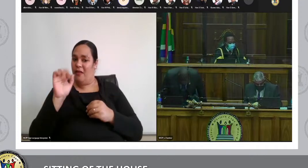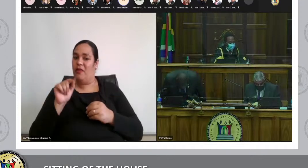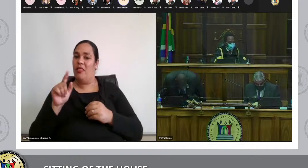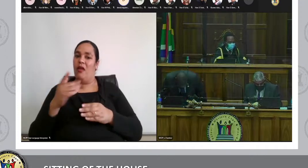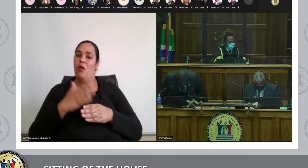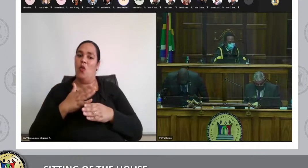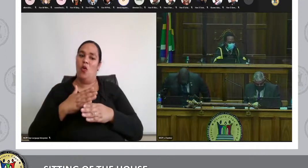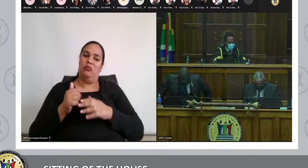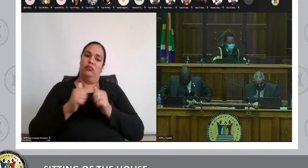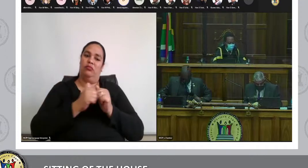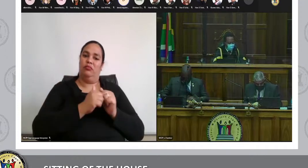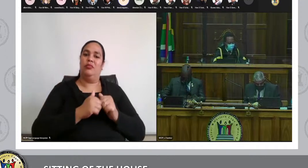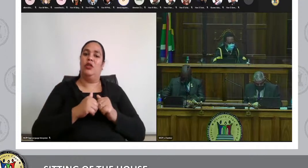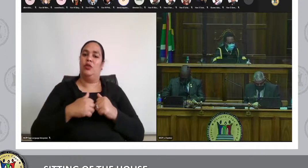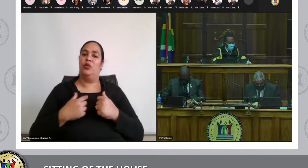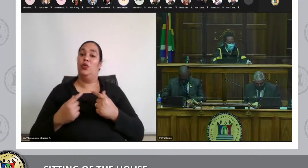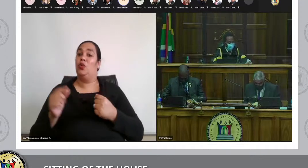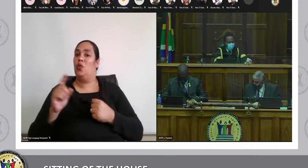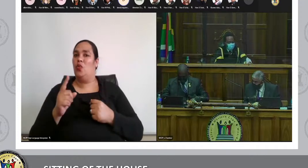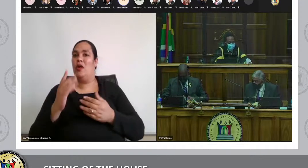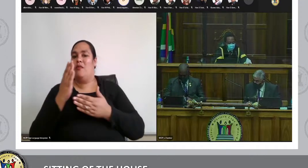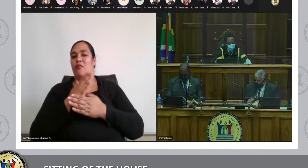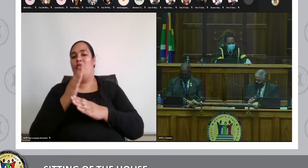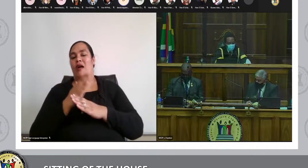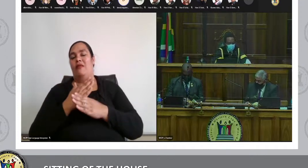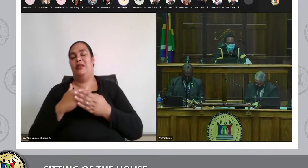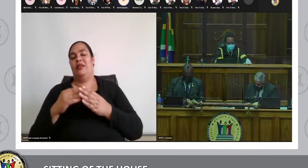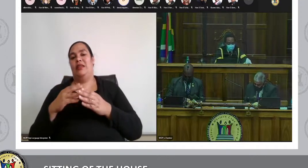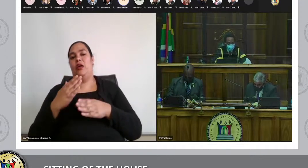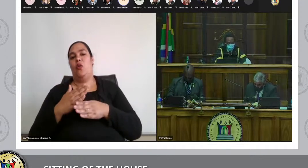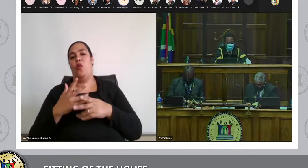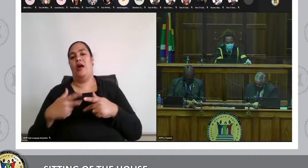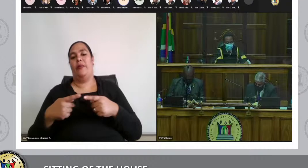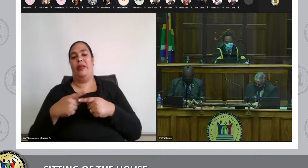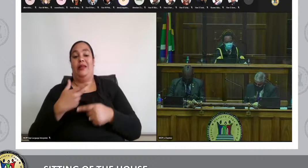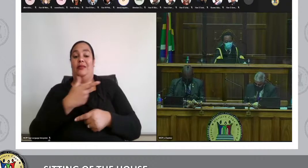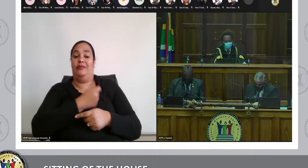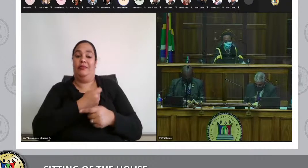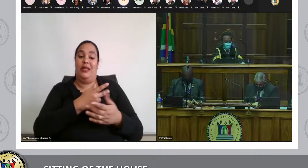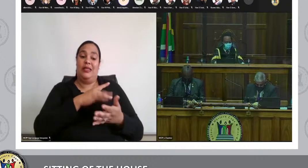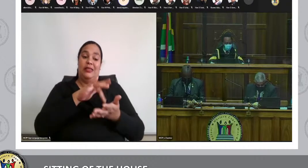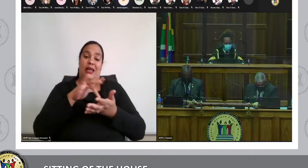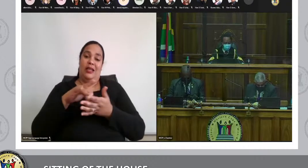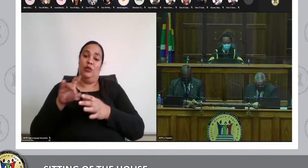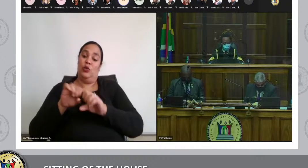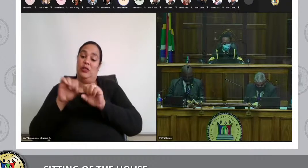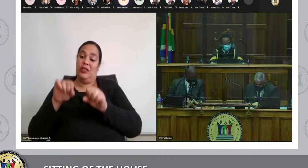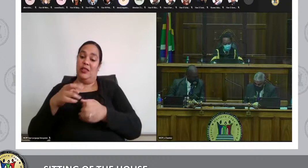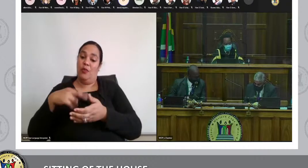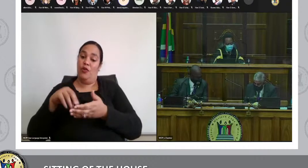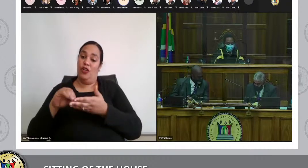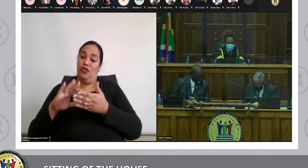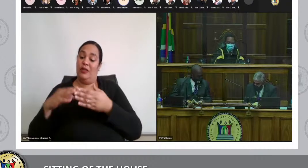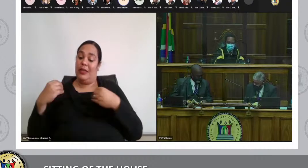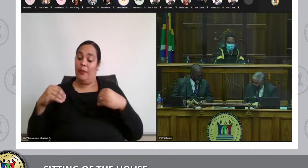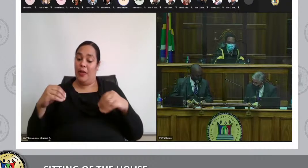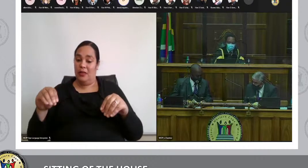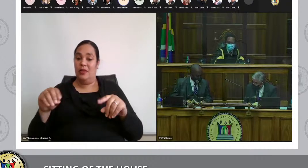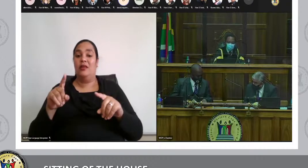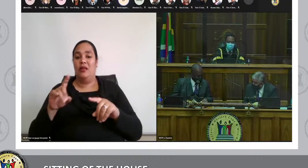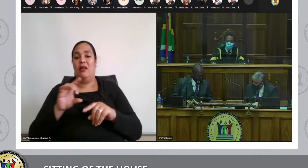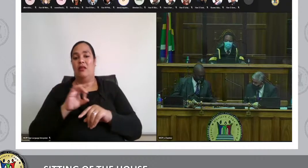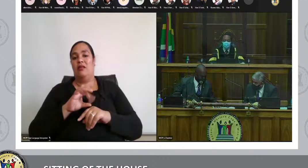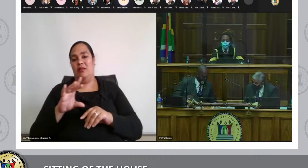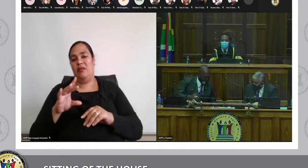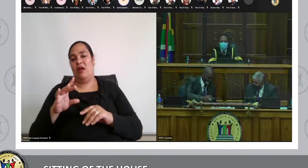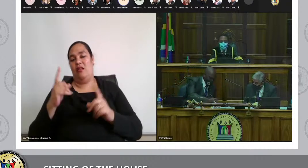worked together to enable private sector workplace vaccination sites. The system to register businesses is still